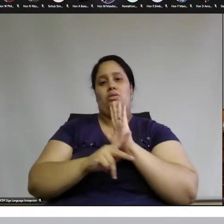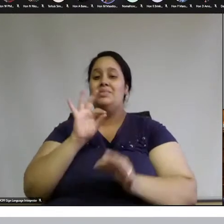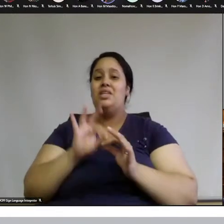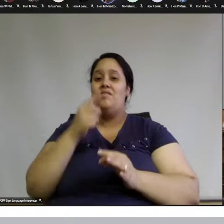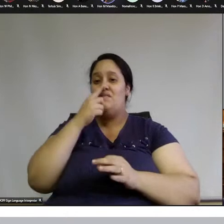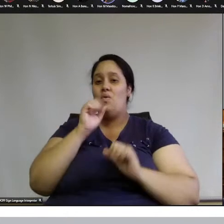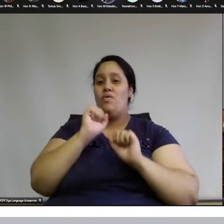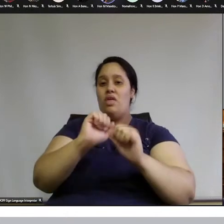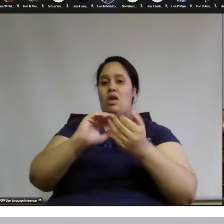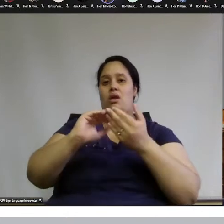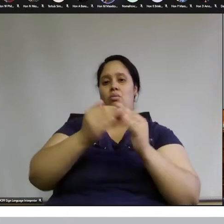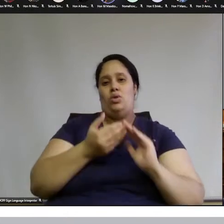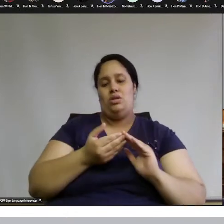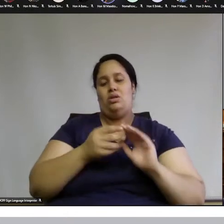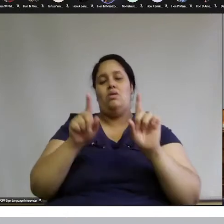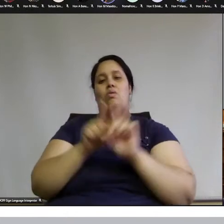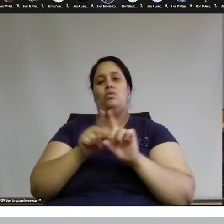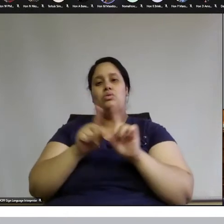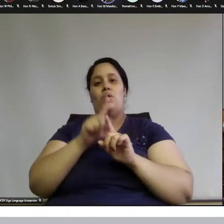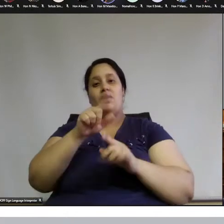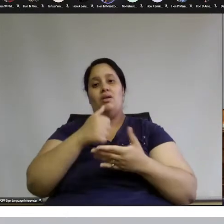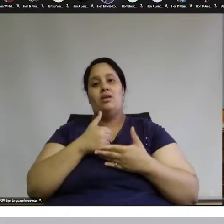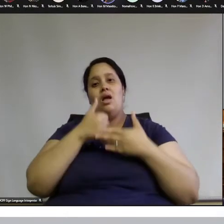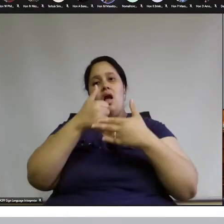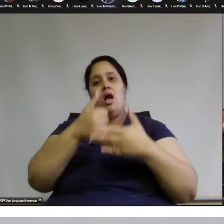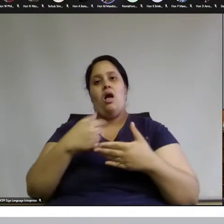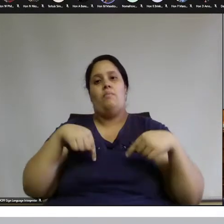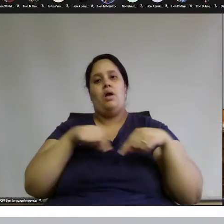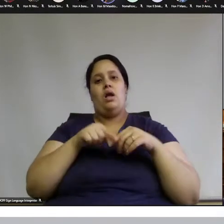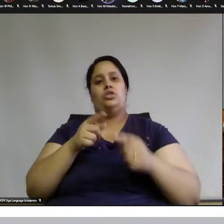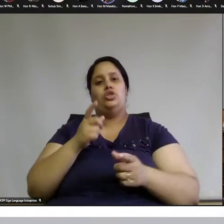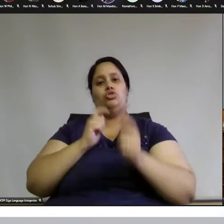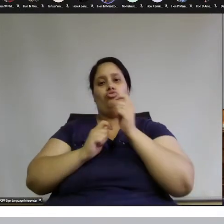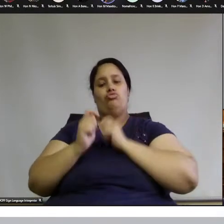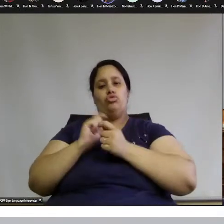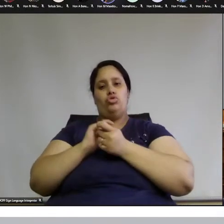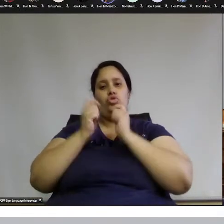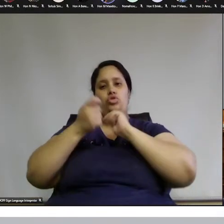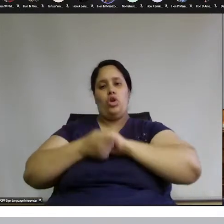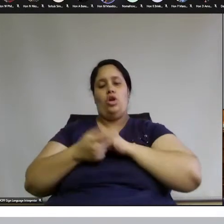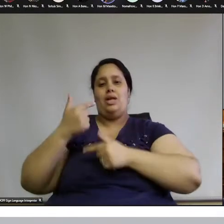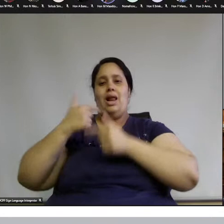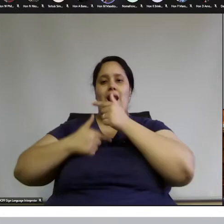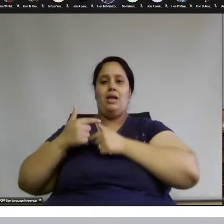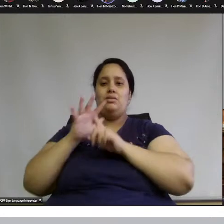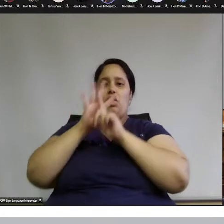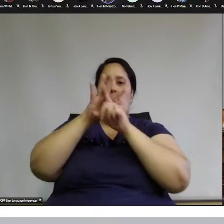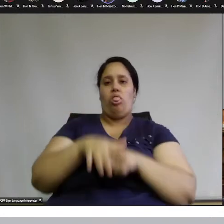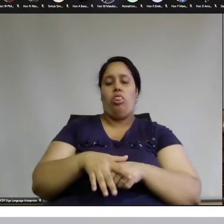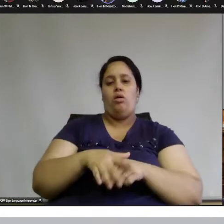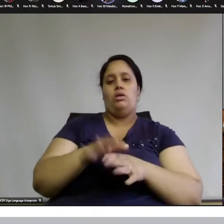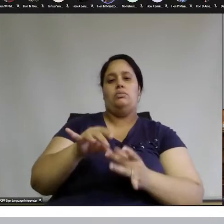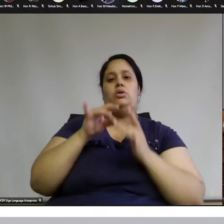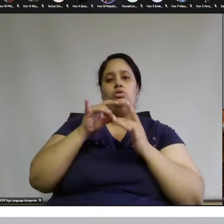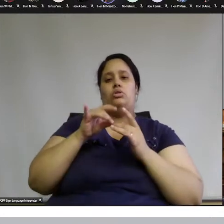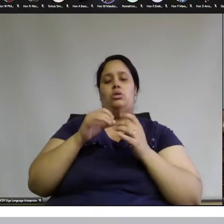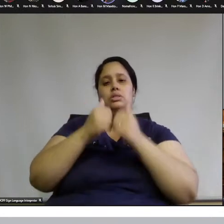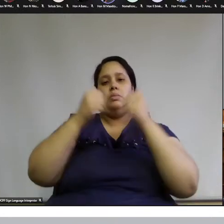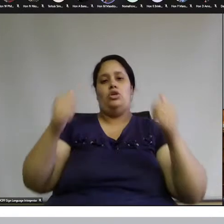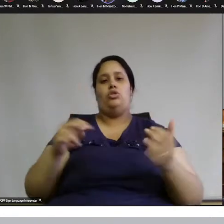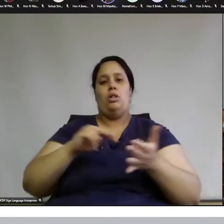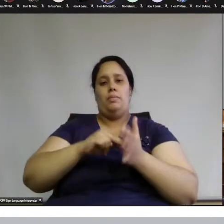to their communities, and which will help turn the tide on the legacy of discriminatory special planning.